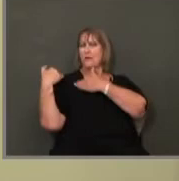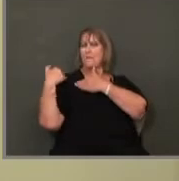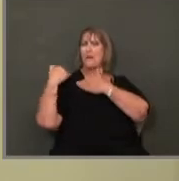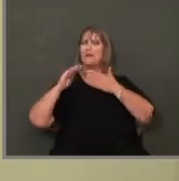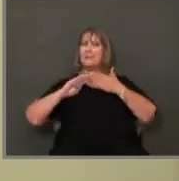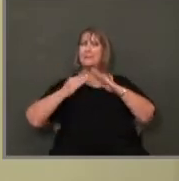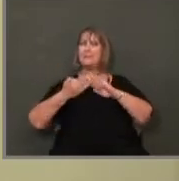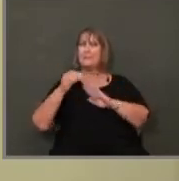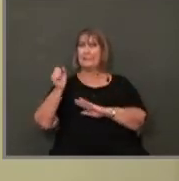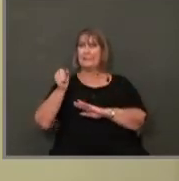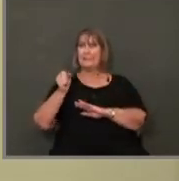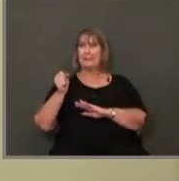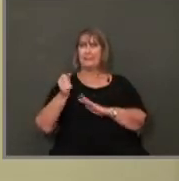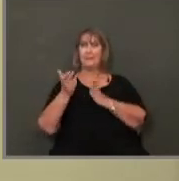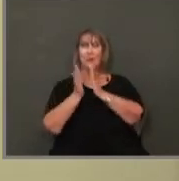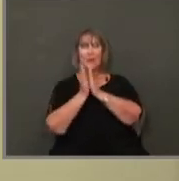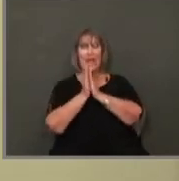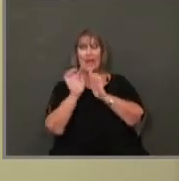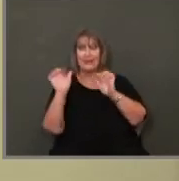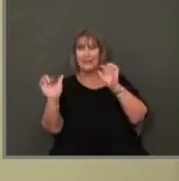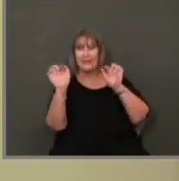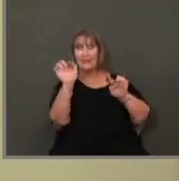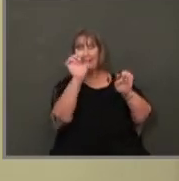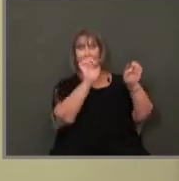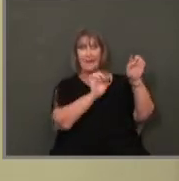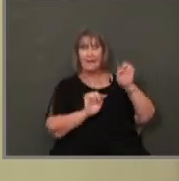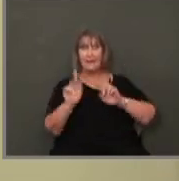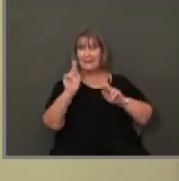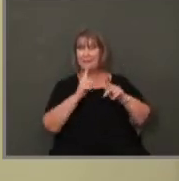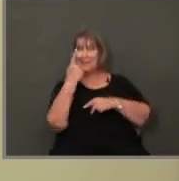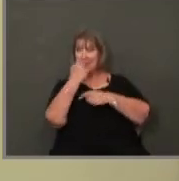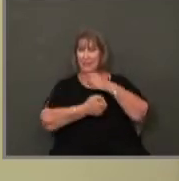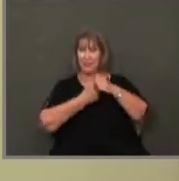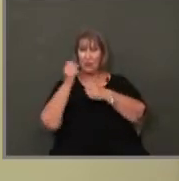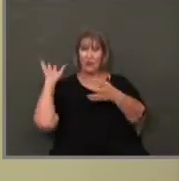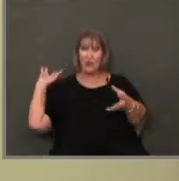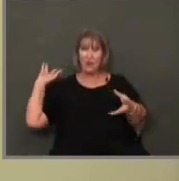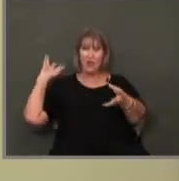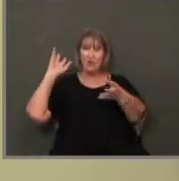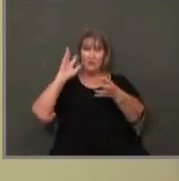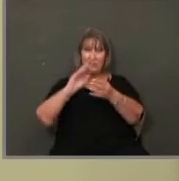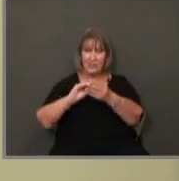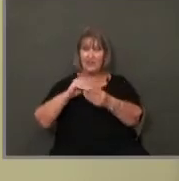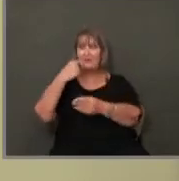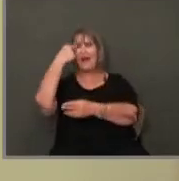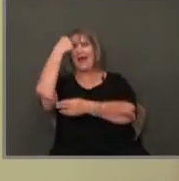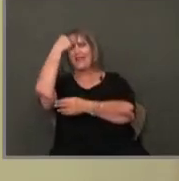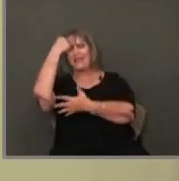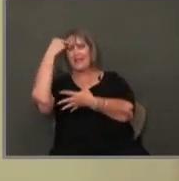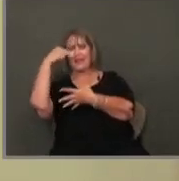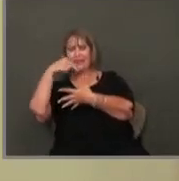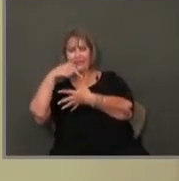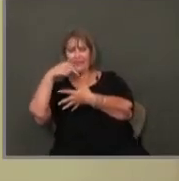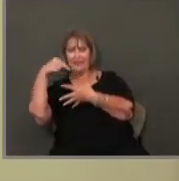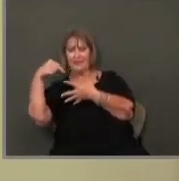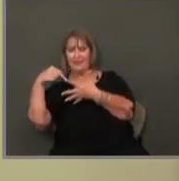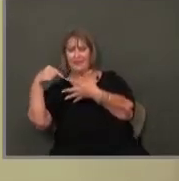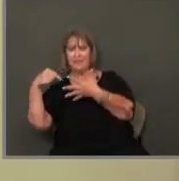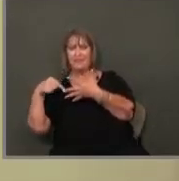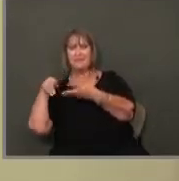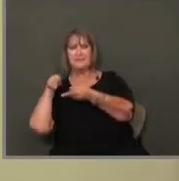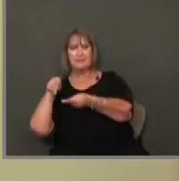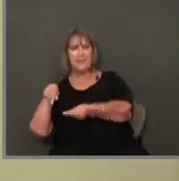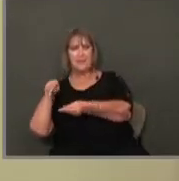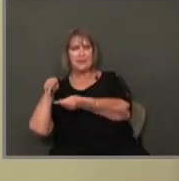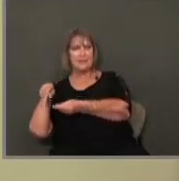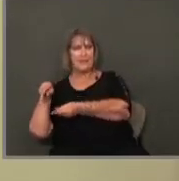basically hearing from all of these different groups over the year, we think that this is the budget that my staff and I feel will